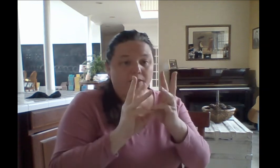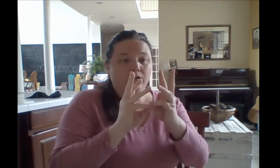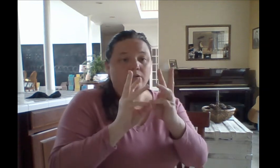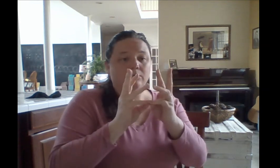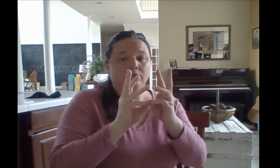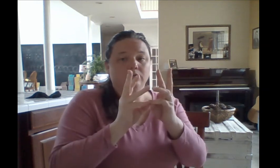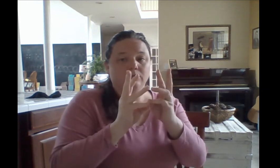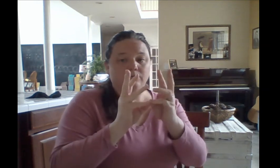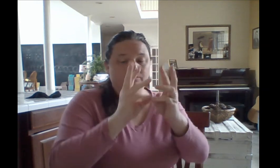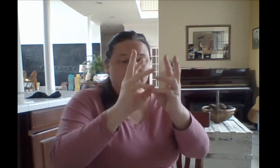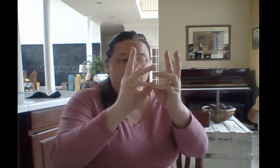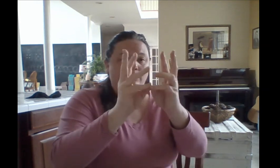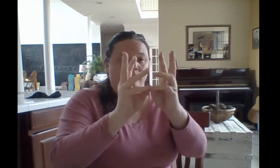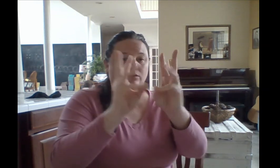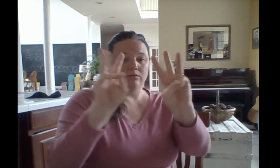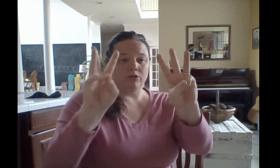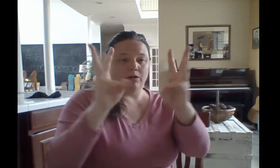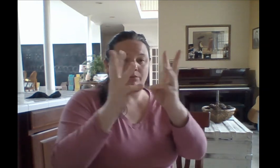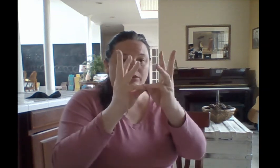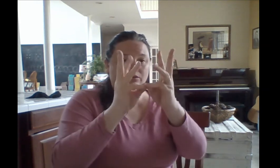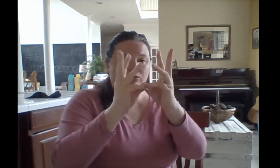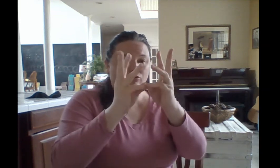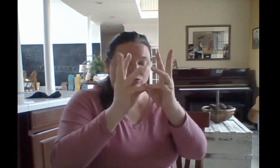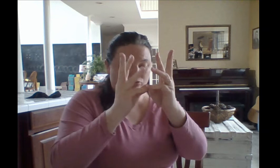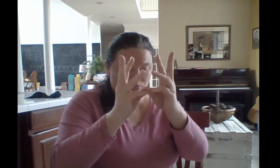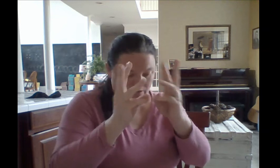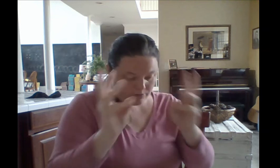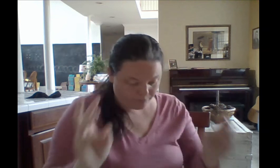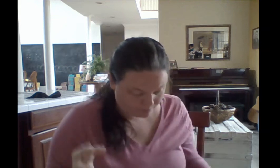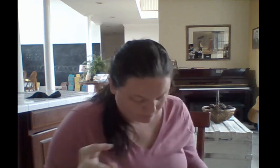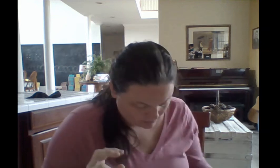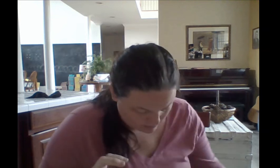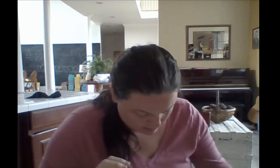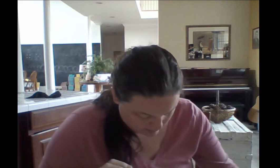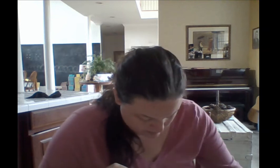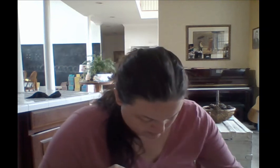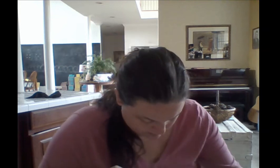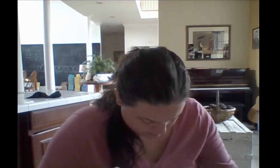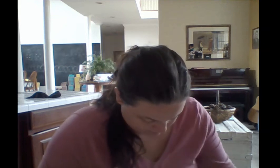Weather. This is weather. 2 W's. Weather.